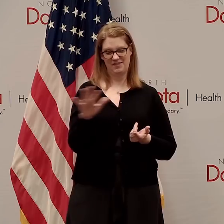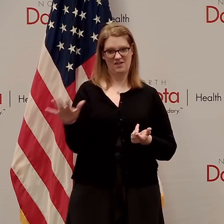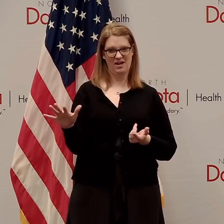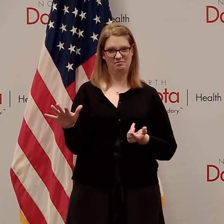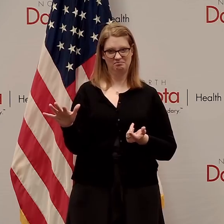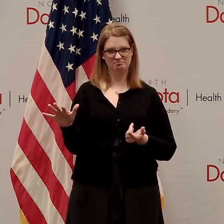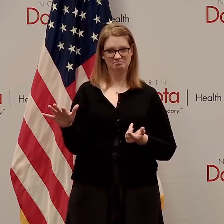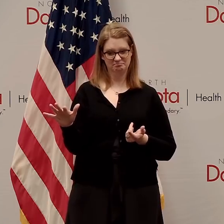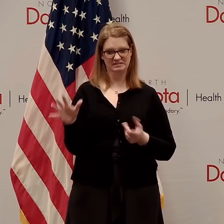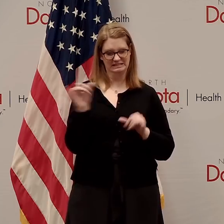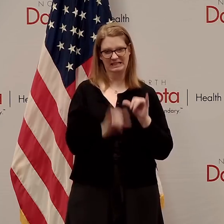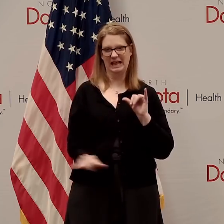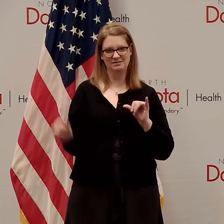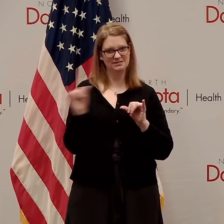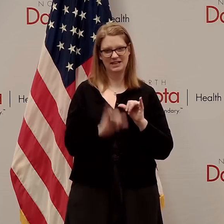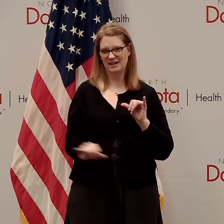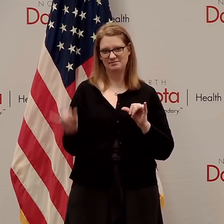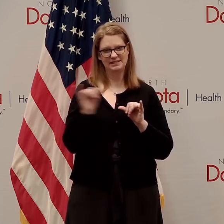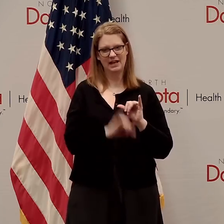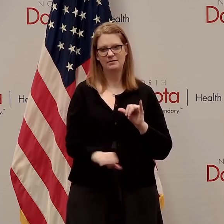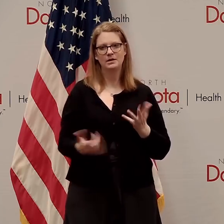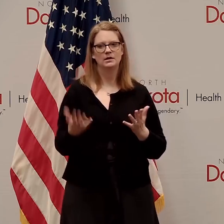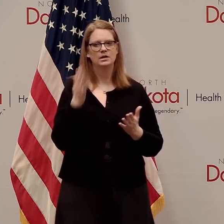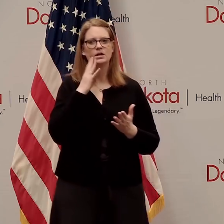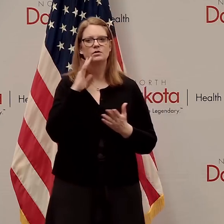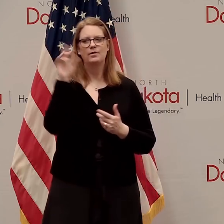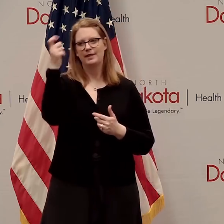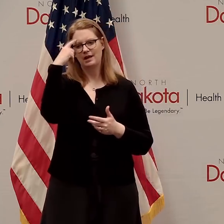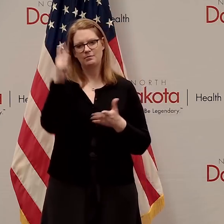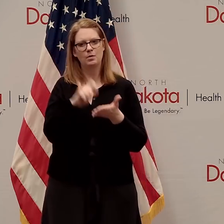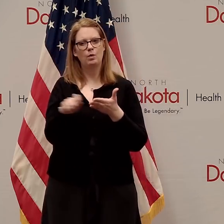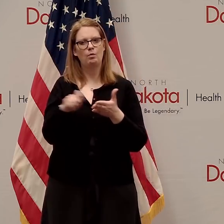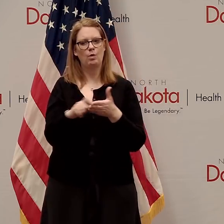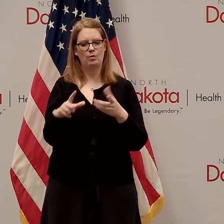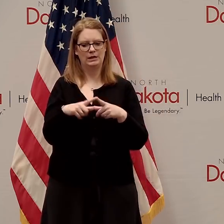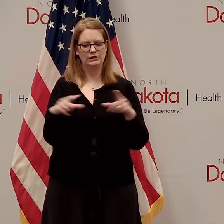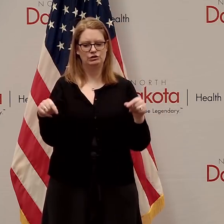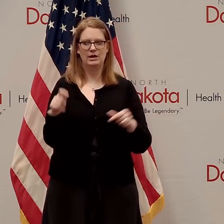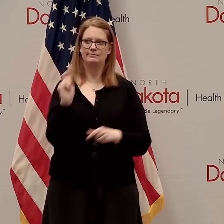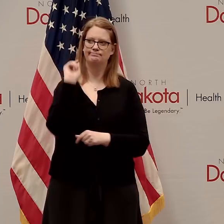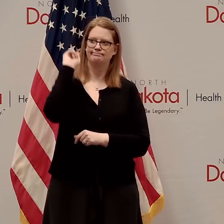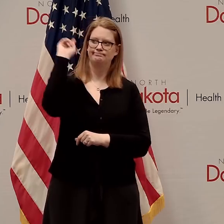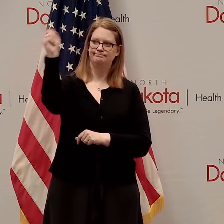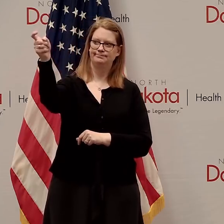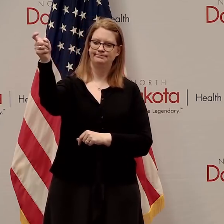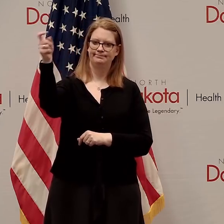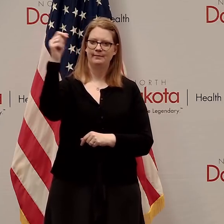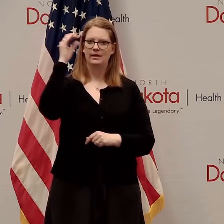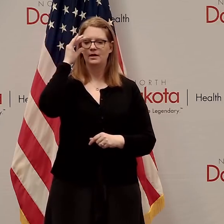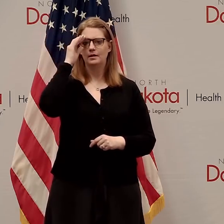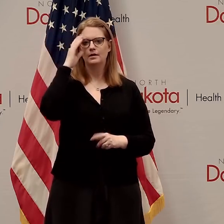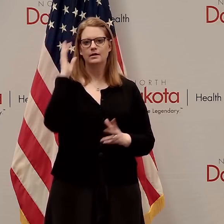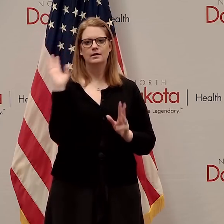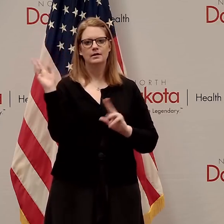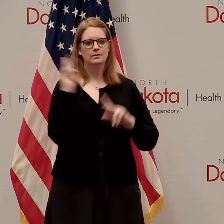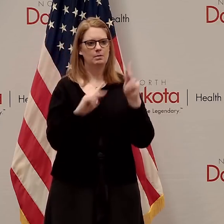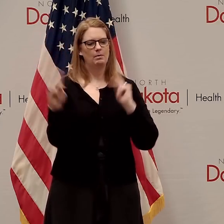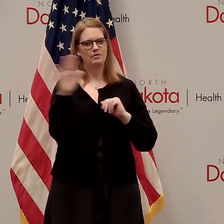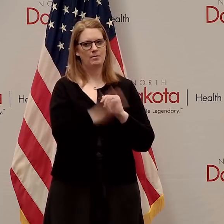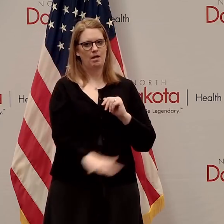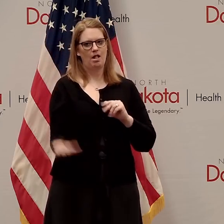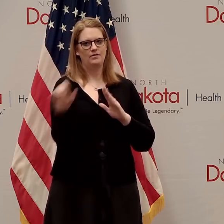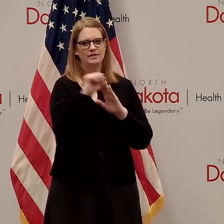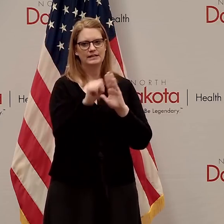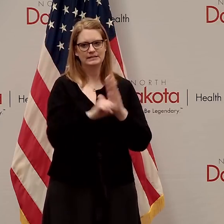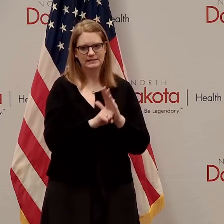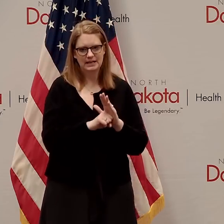where often this is the day that we wrote a check to the government. I understand from talking even to people from around the state, the checks